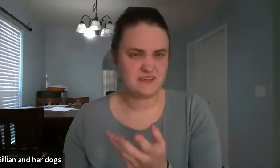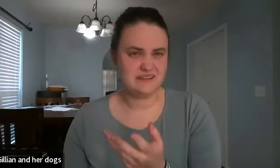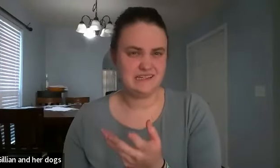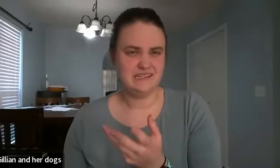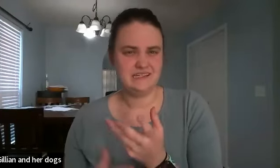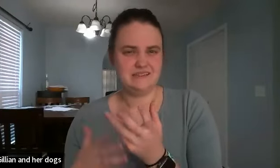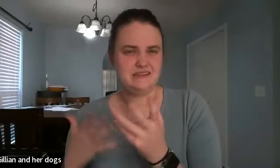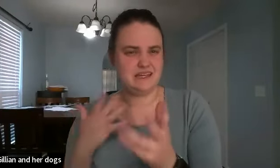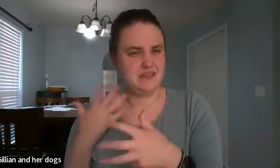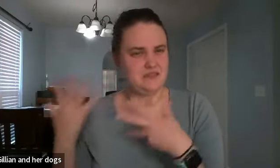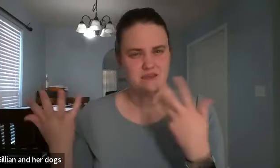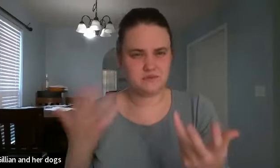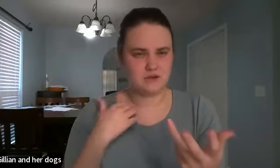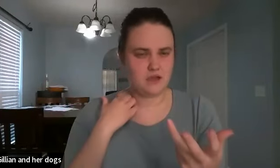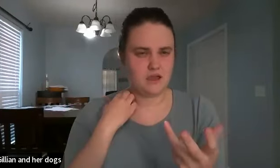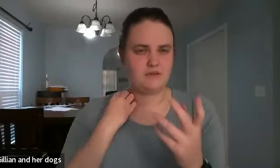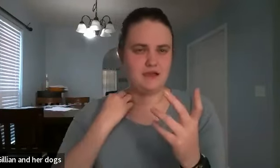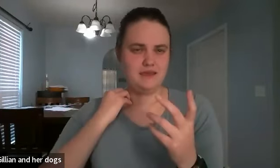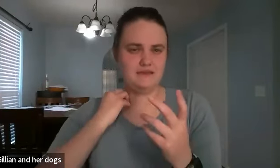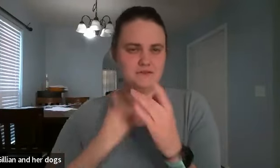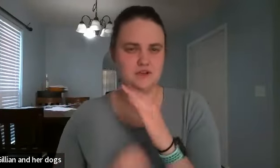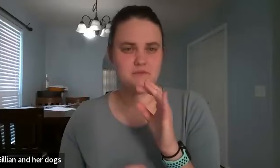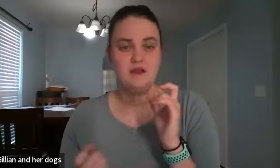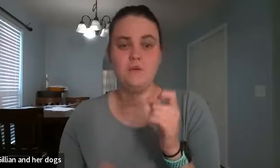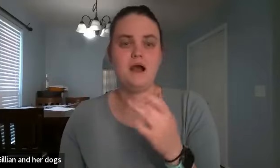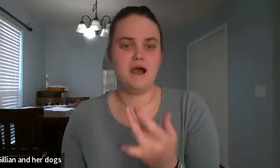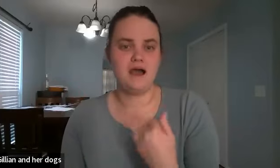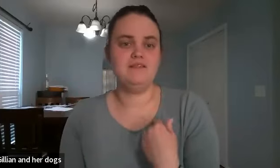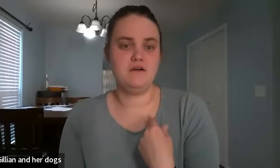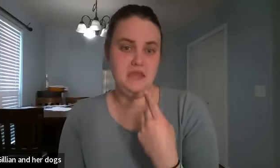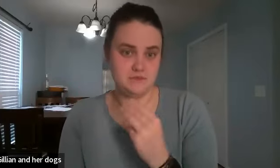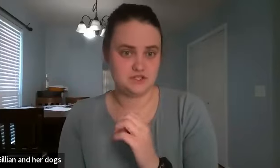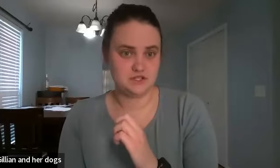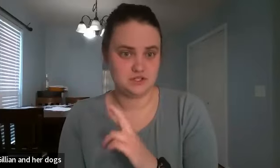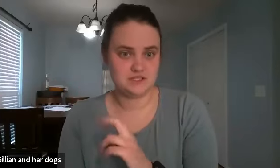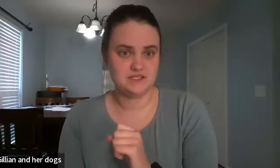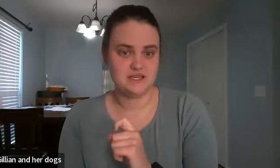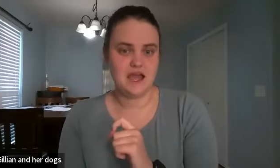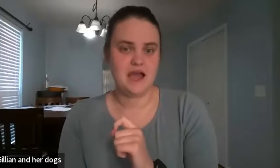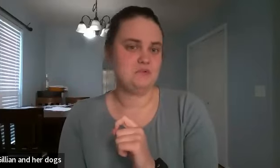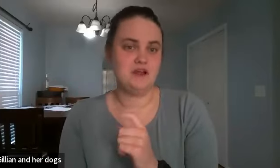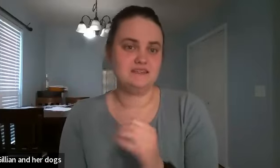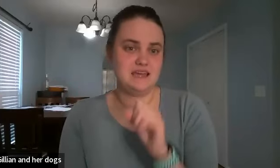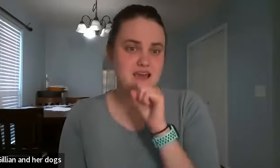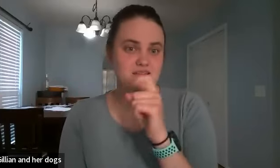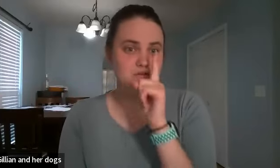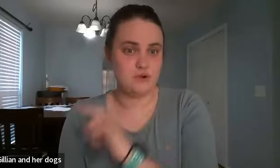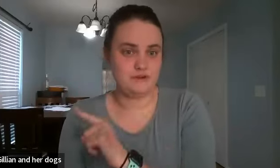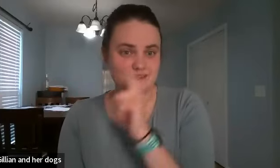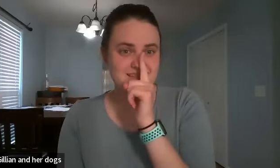something, then I think it'd be okay. But like if you're talking about, no, I love hamsters, I would not say I love rodents. Like